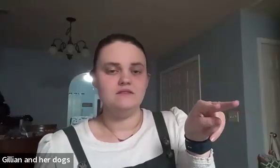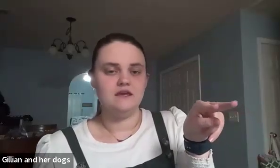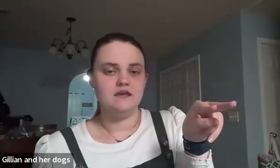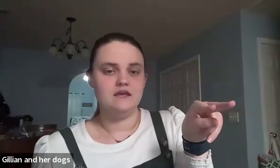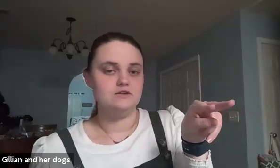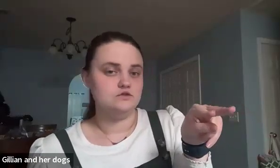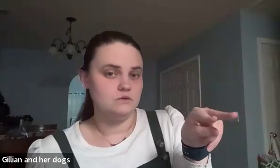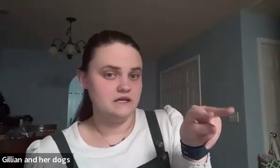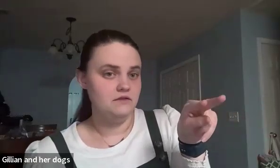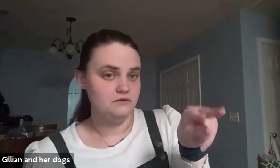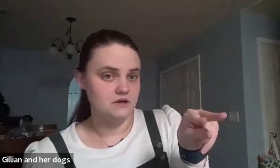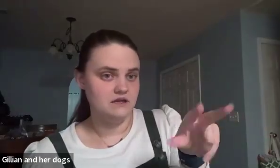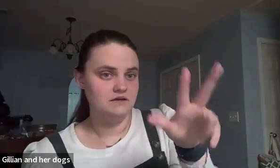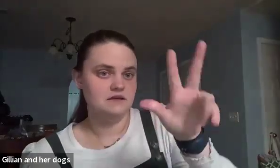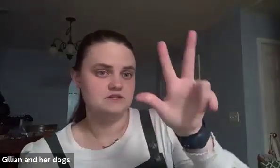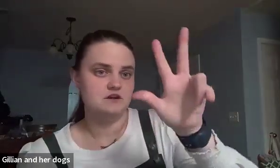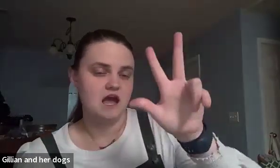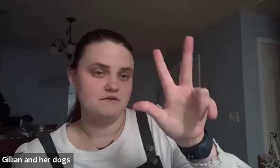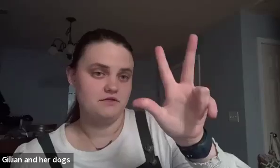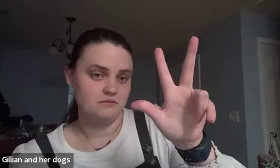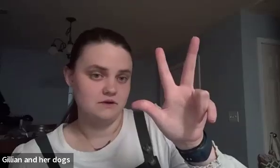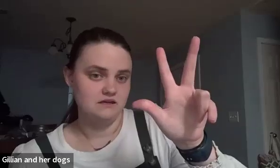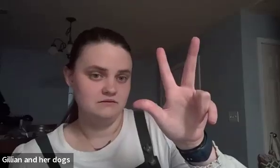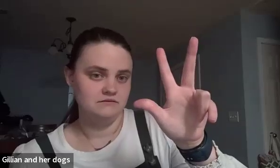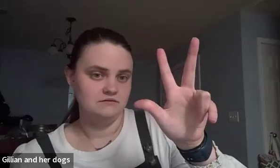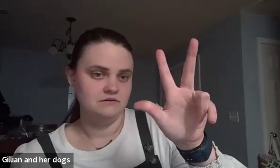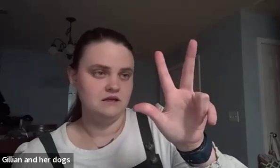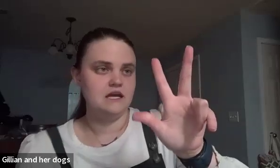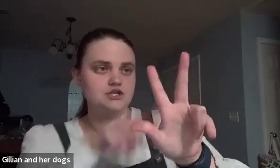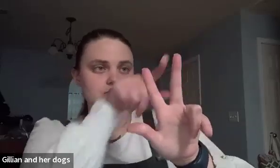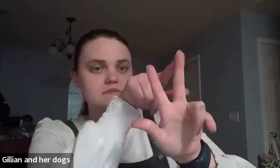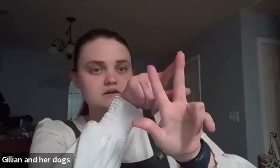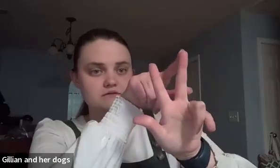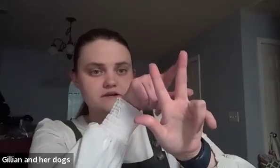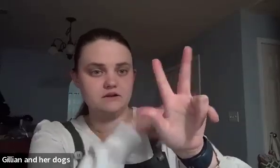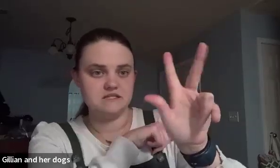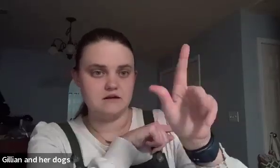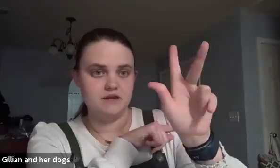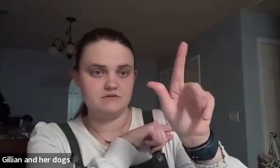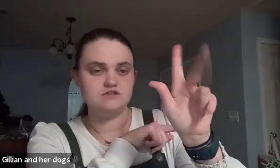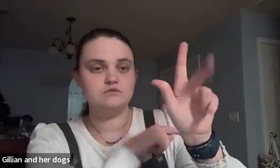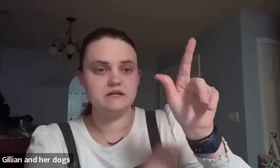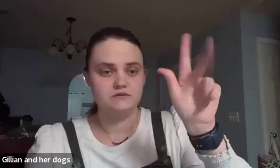And then 23 is going to have a 3 and your middle finger is going to bounce.